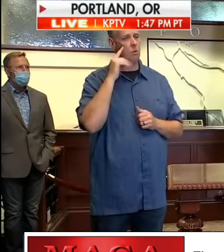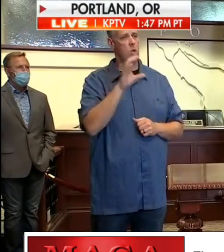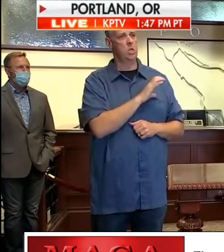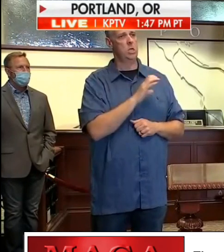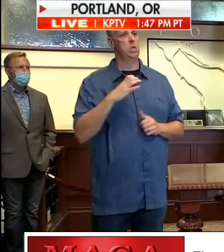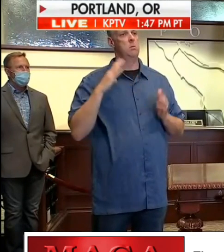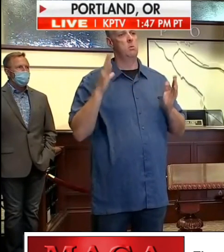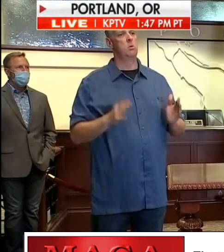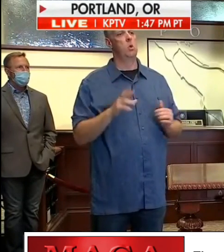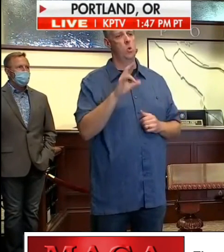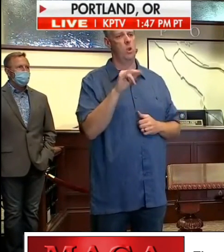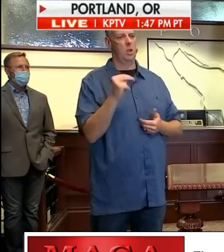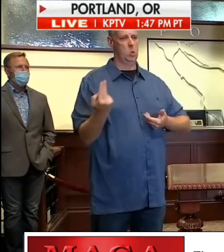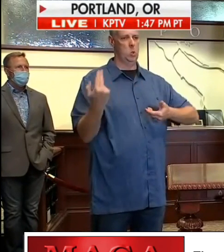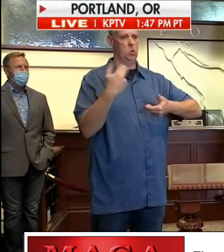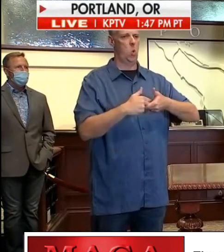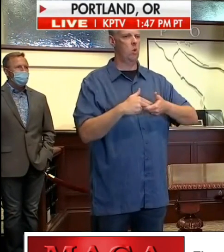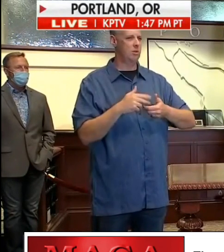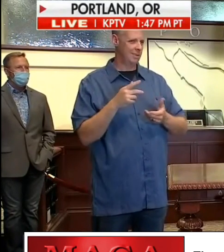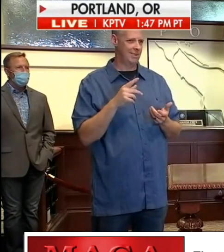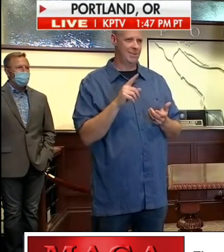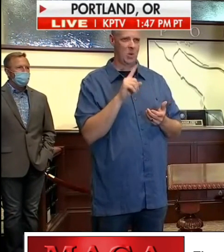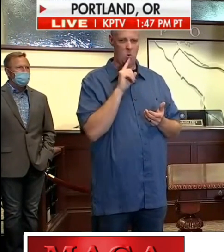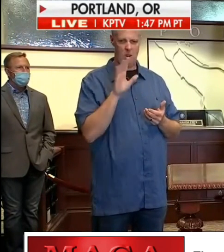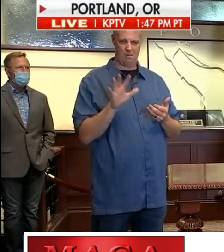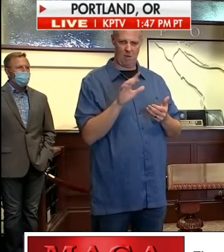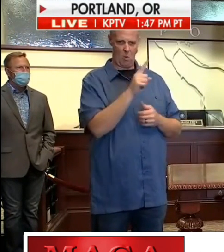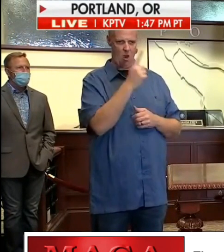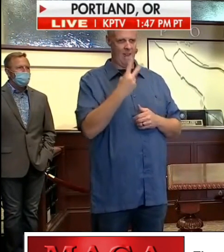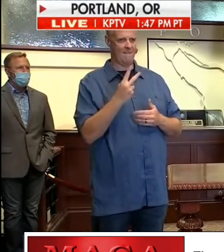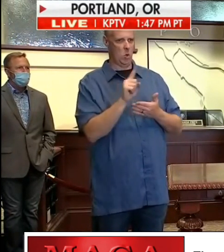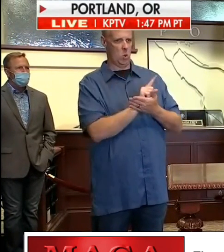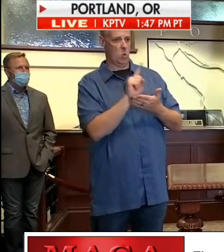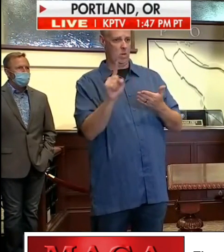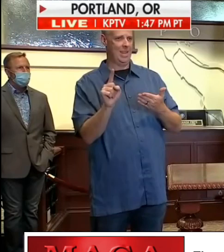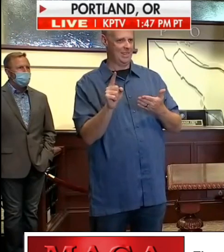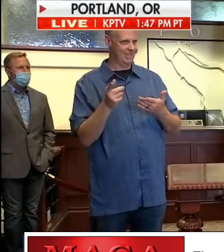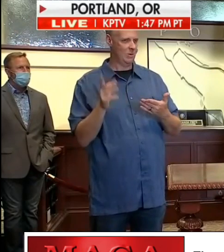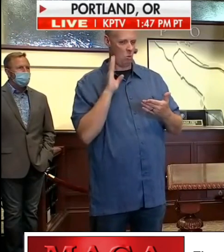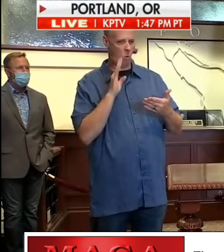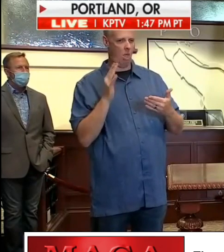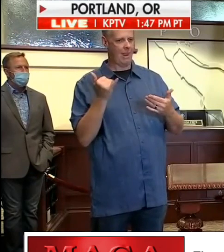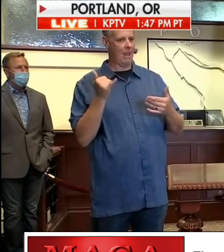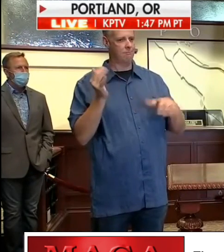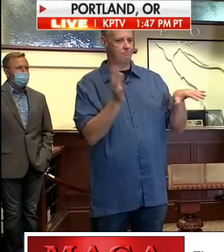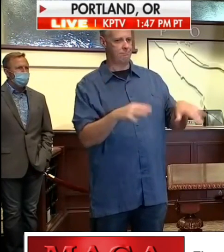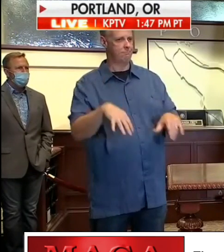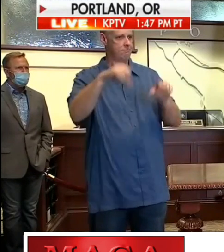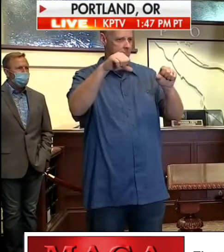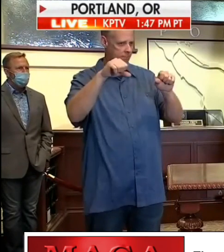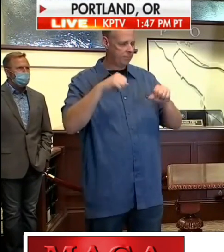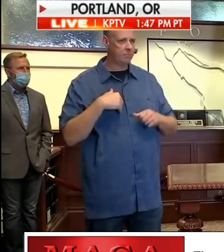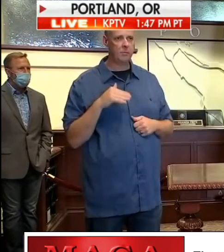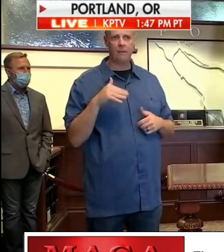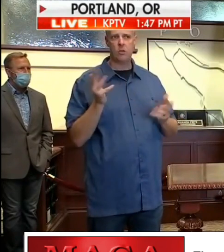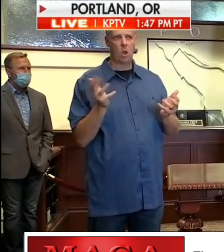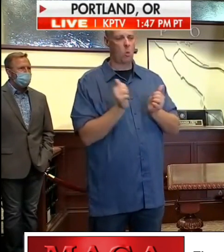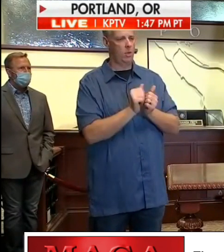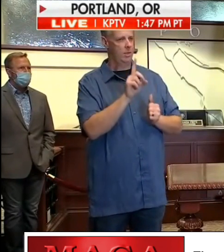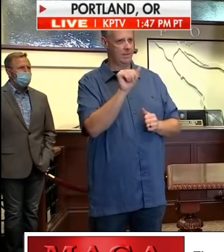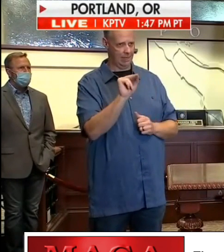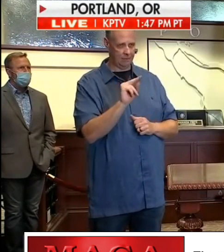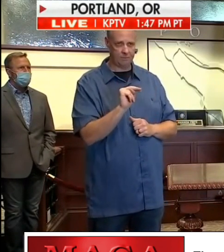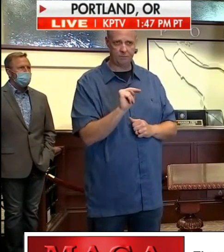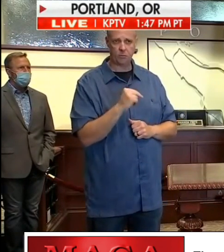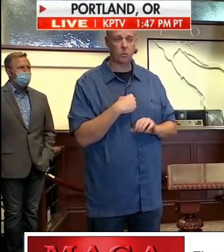Commissioner-elect Ryan joins us in just about a week and a half, and I haven't had a number of conversations with Dan. I